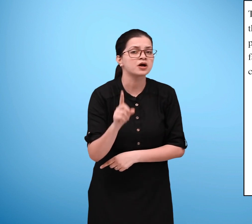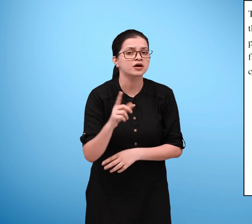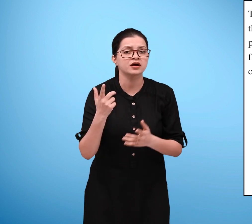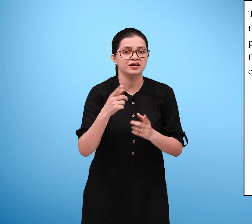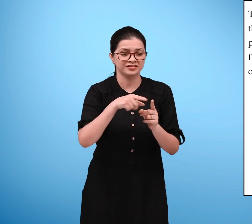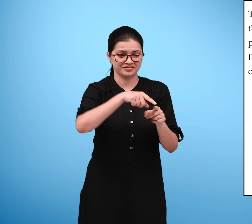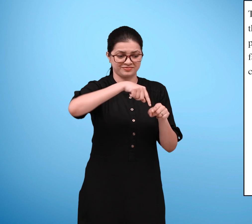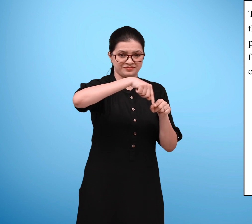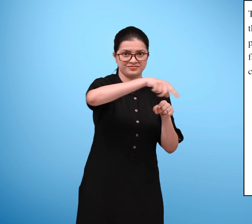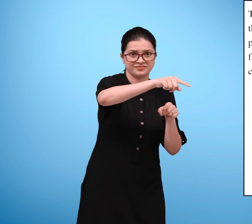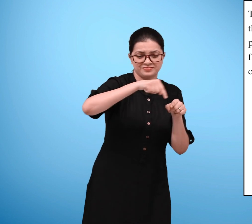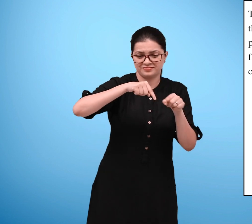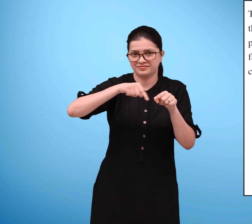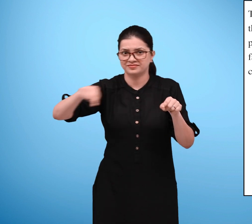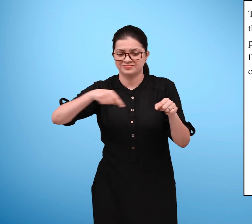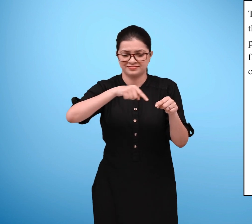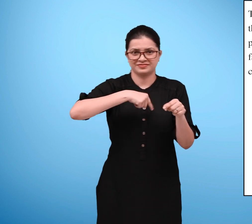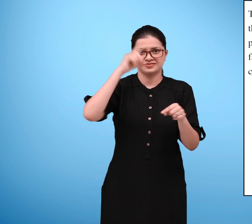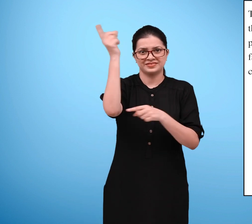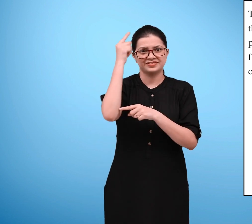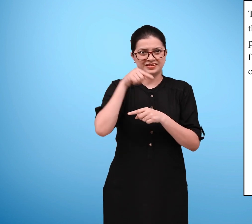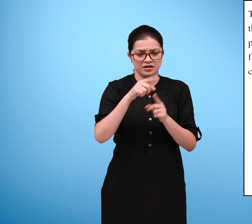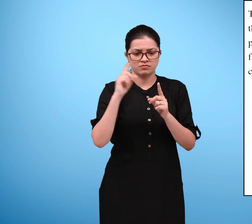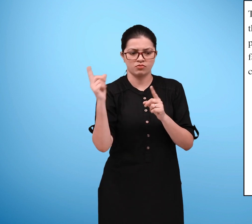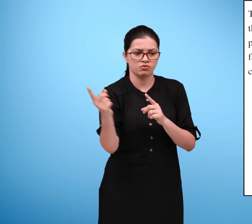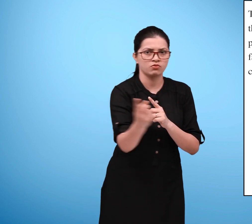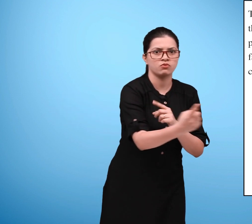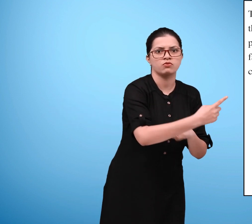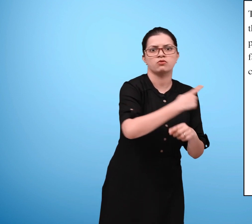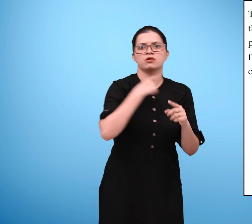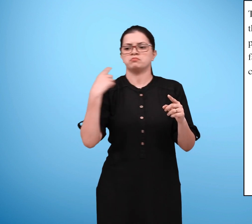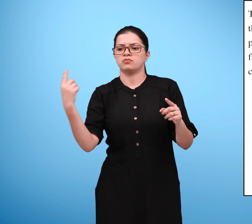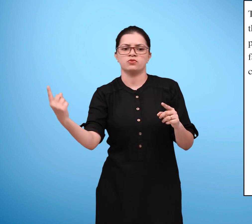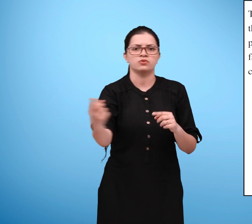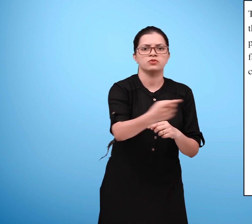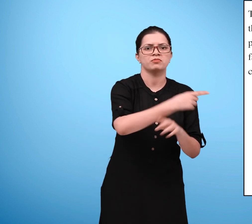But the blades of the fan rotate and so do the hands of a clock.